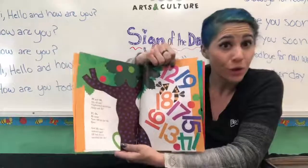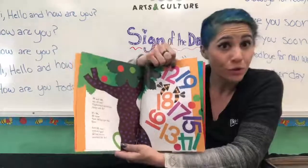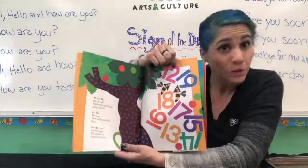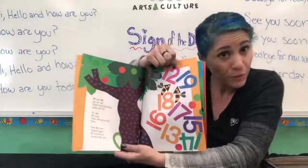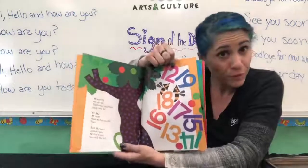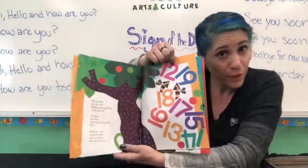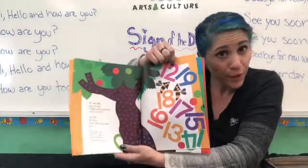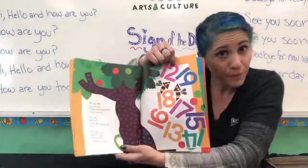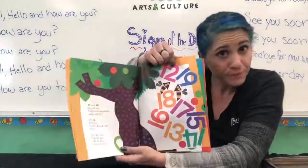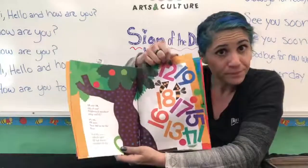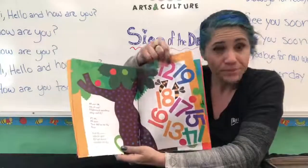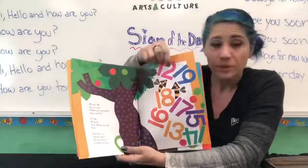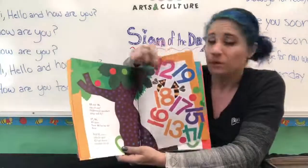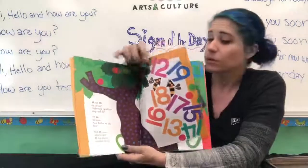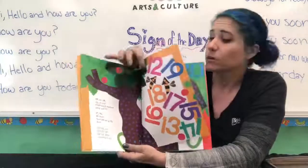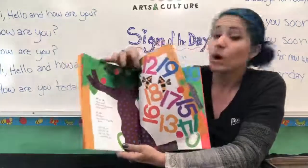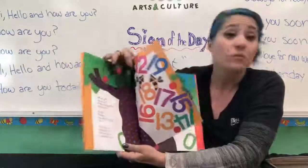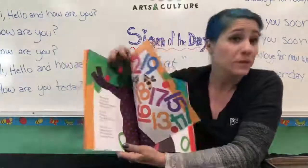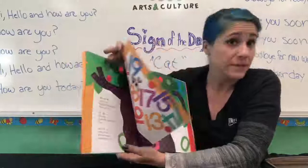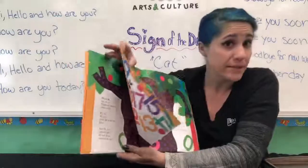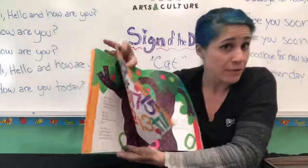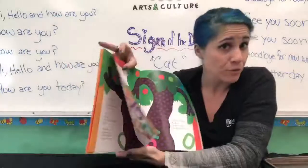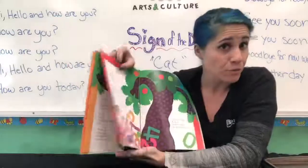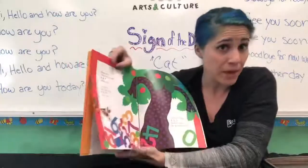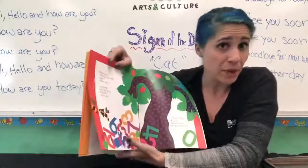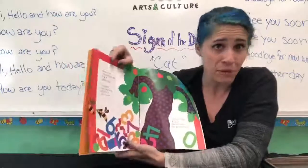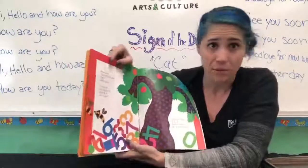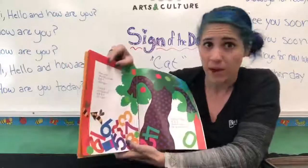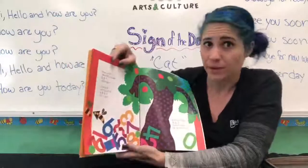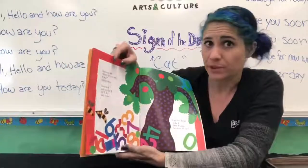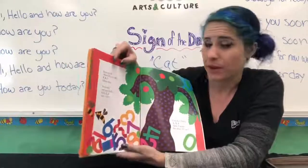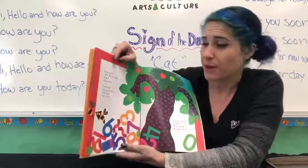tree before? Hopefully safe playing with your parents, right?